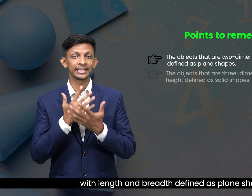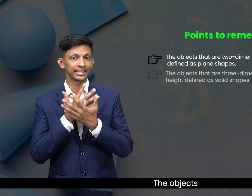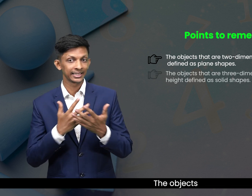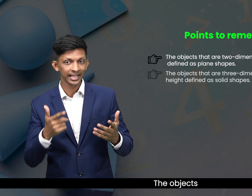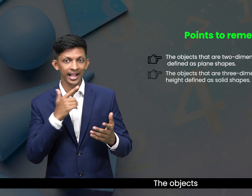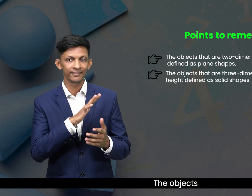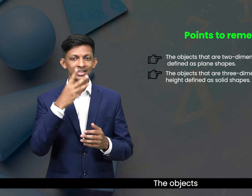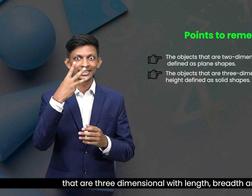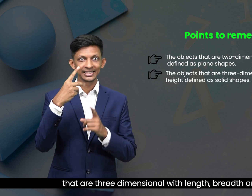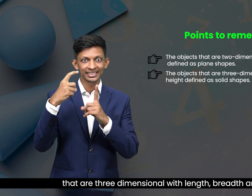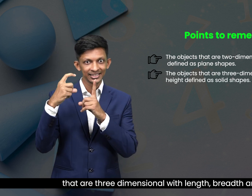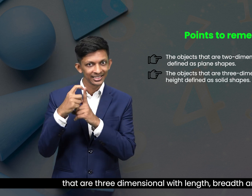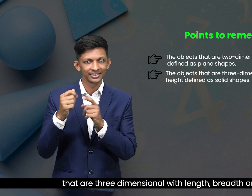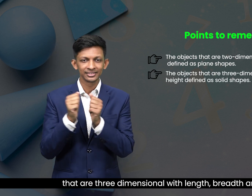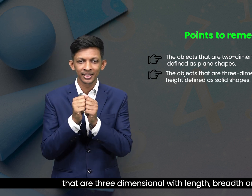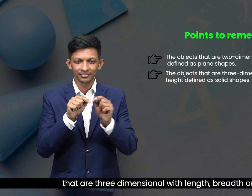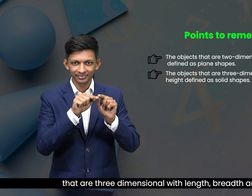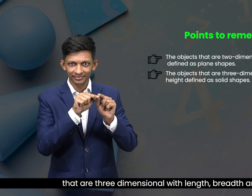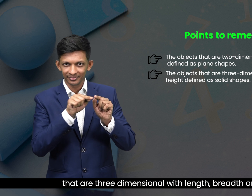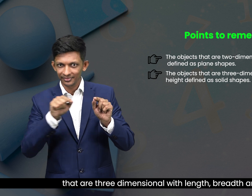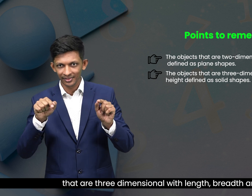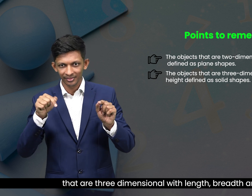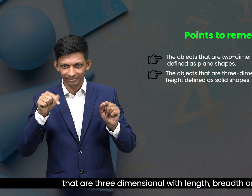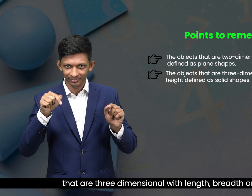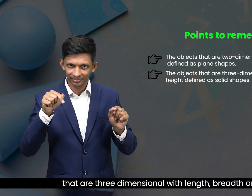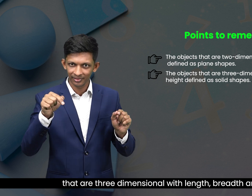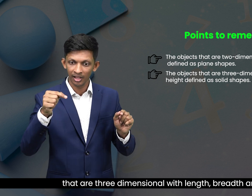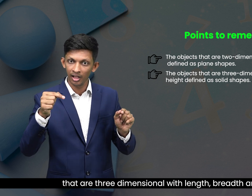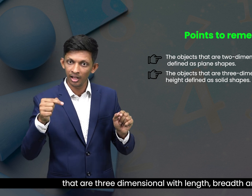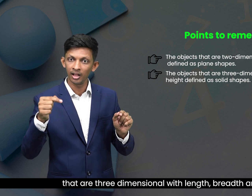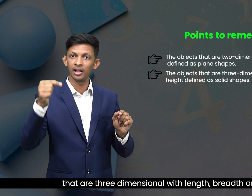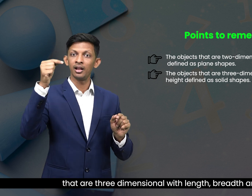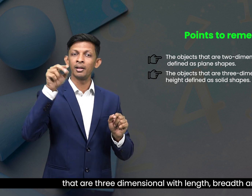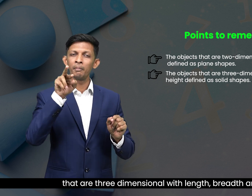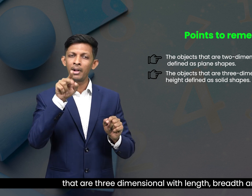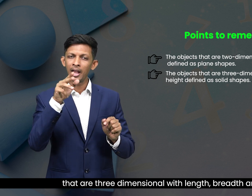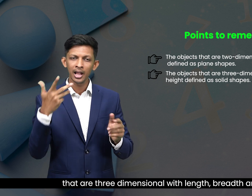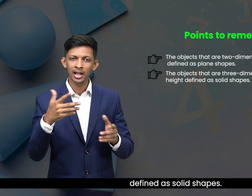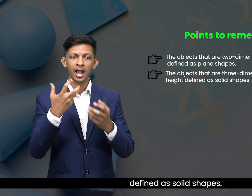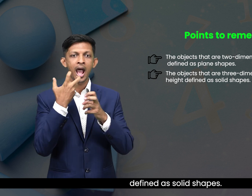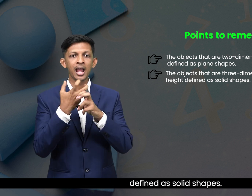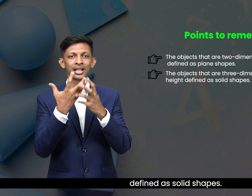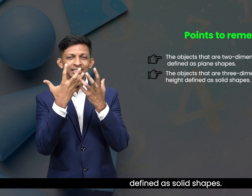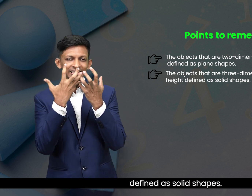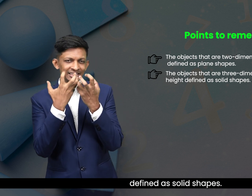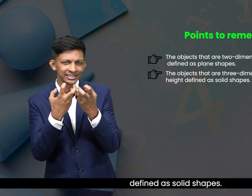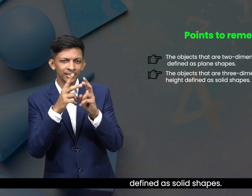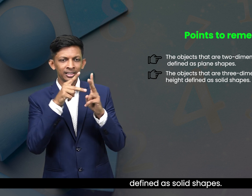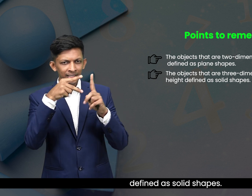The objects that are three-dimensional with length, breadth and height defined as solid shapes.